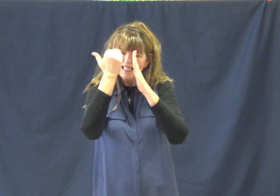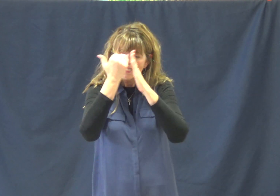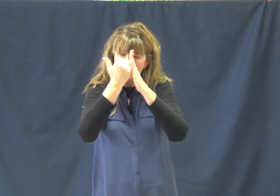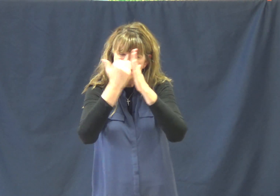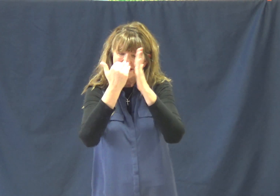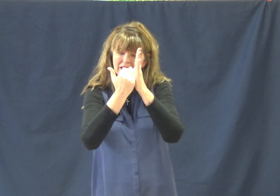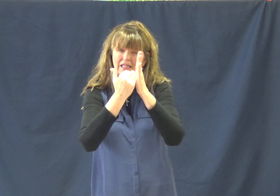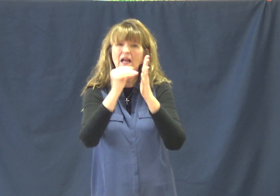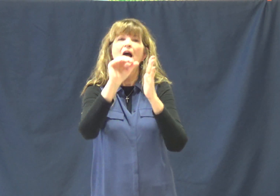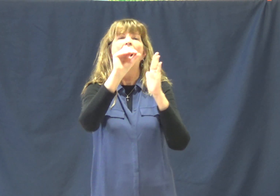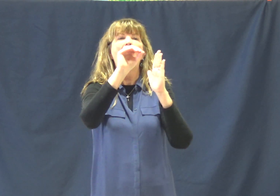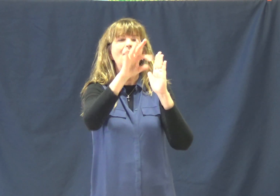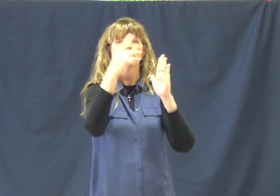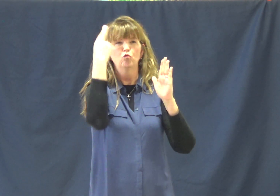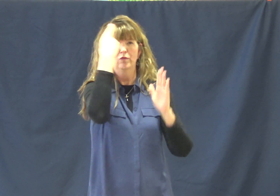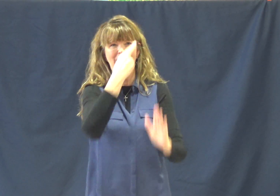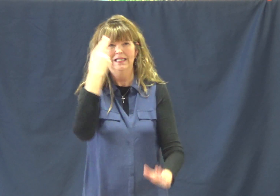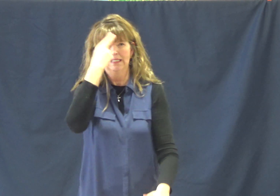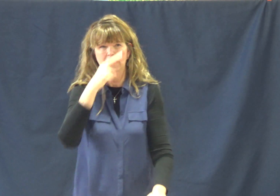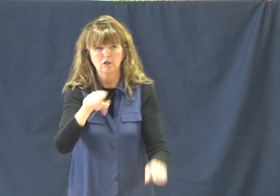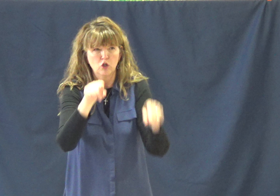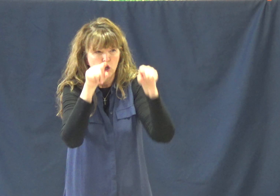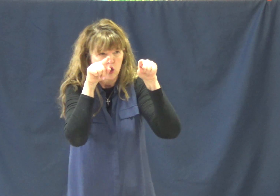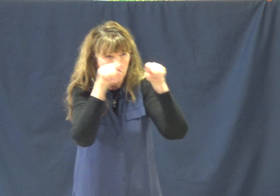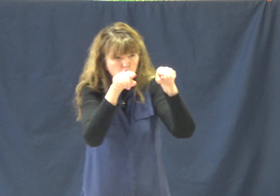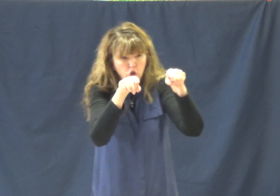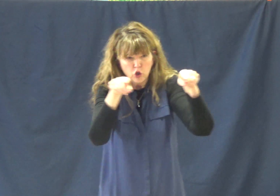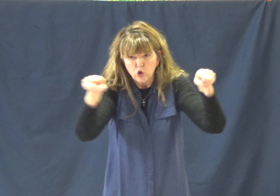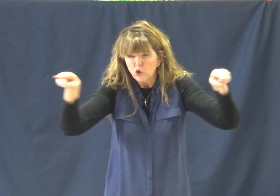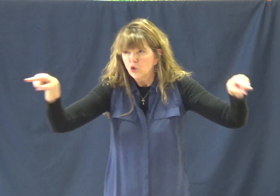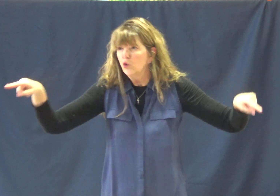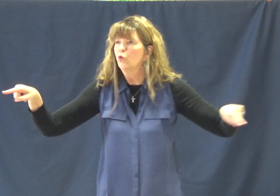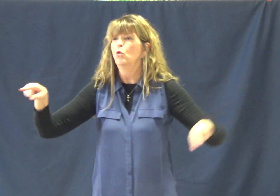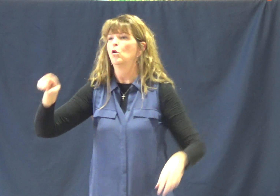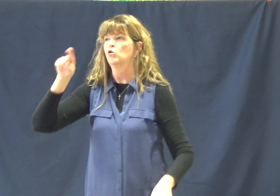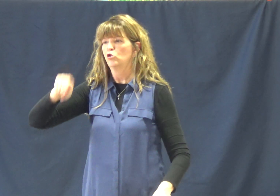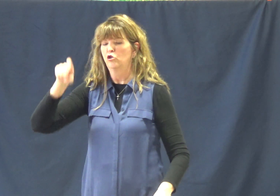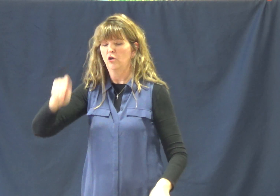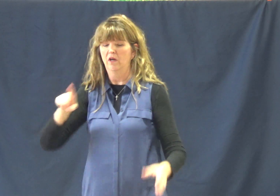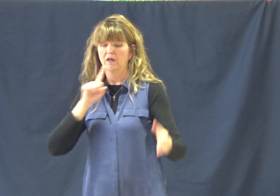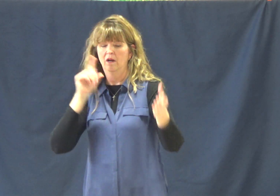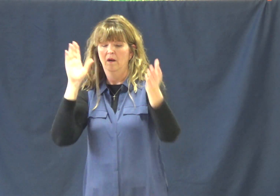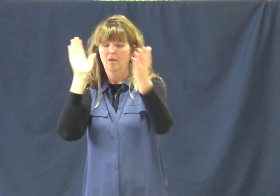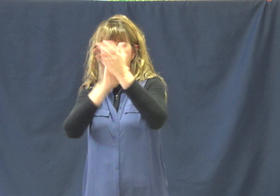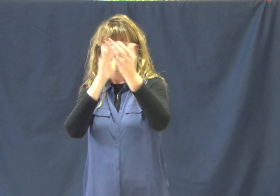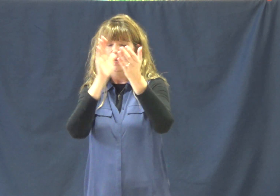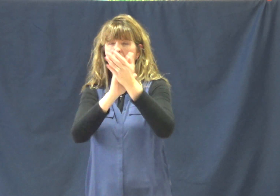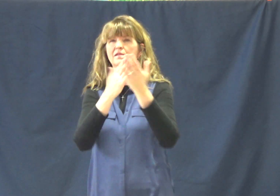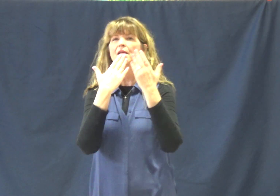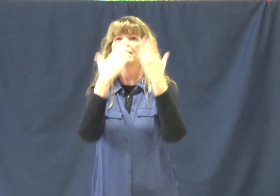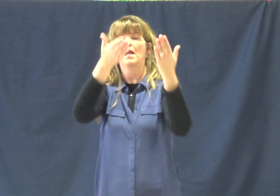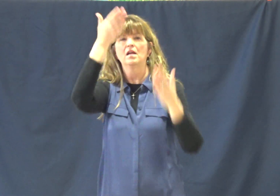make a list of reasons that you individually should praise